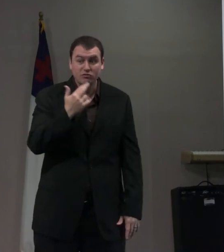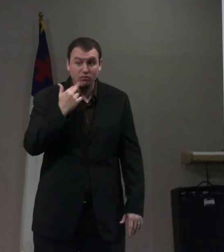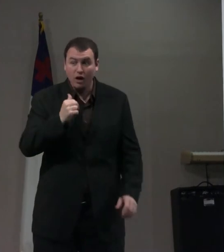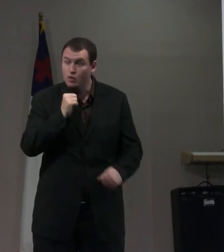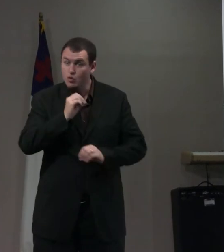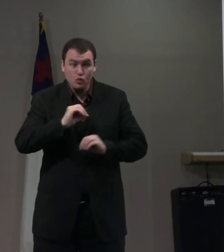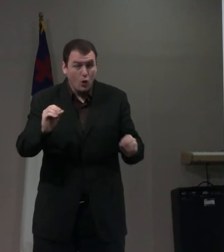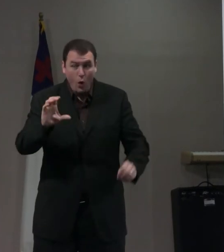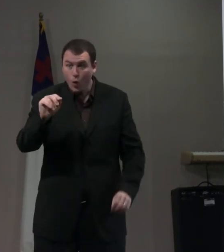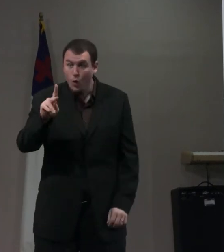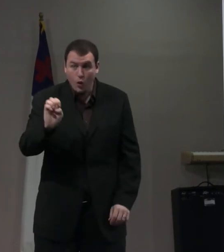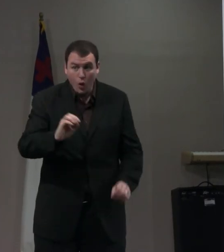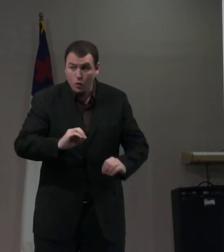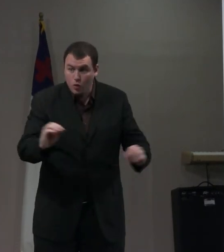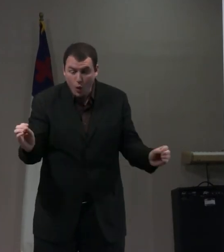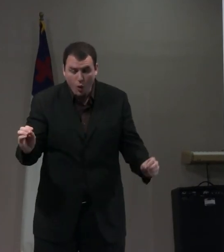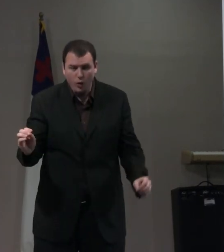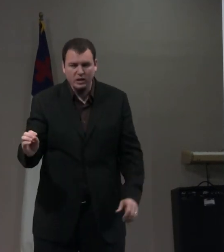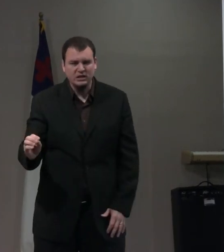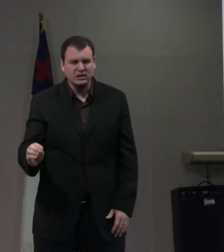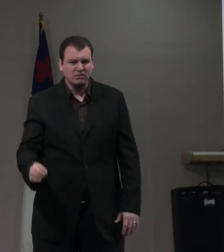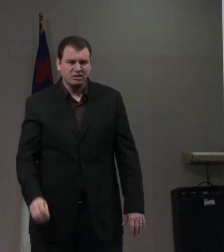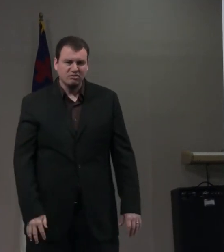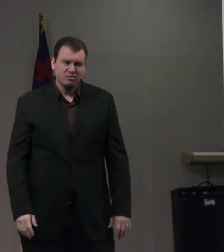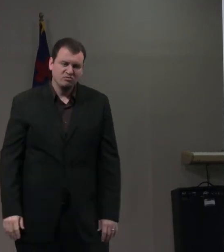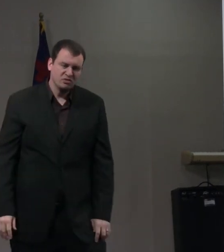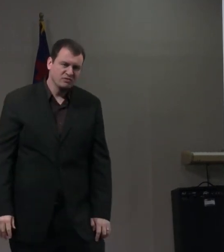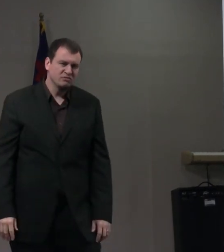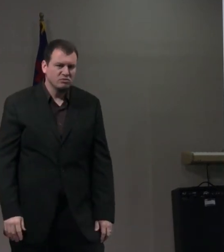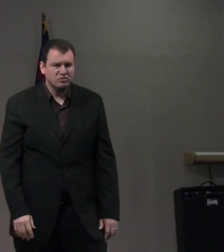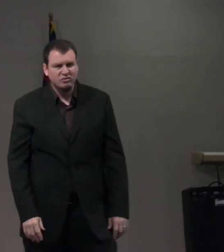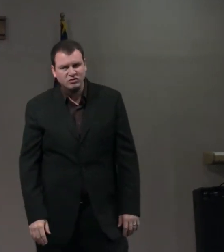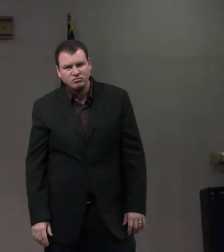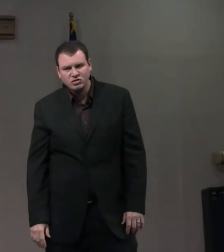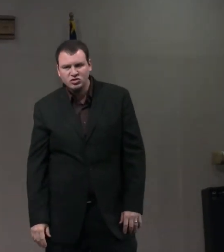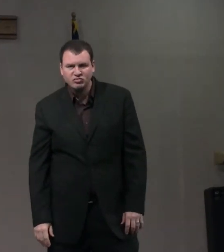But if he goes to the restaurant with no Coke, he's grouchy.